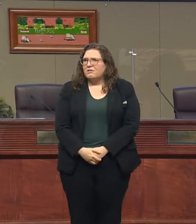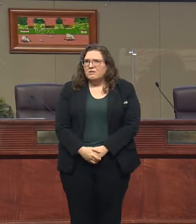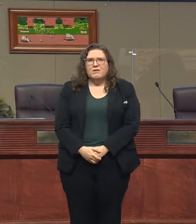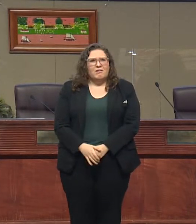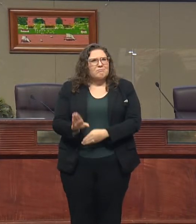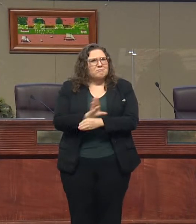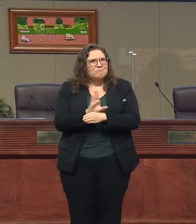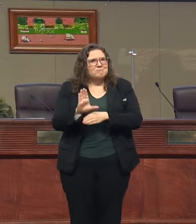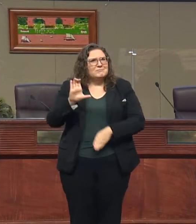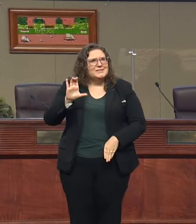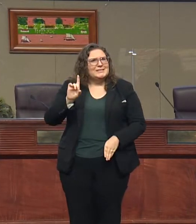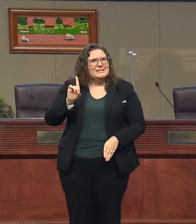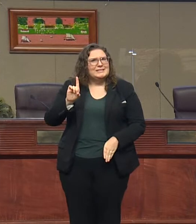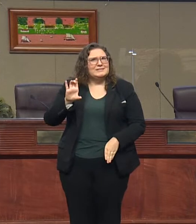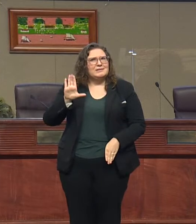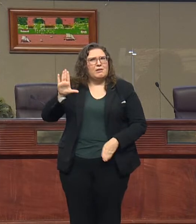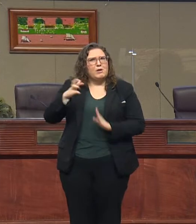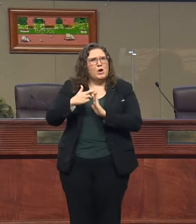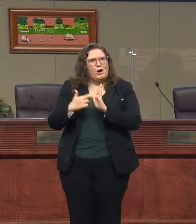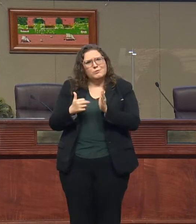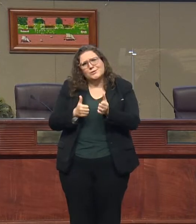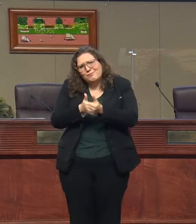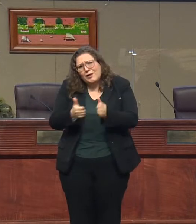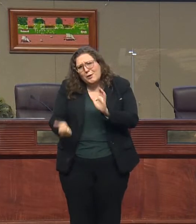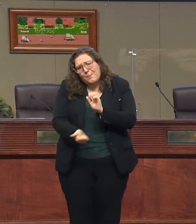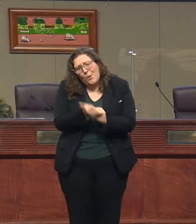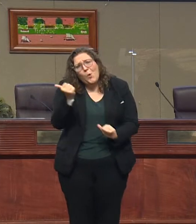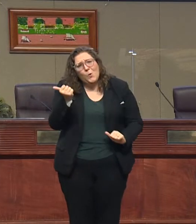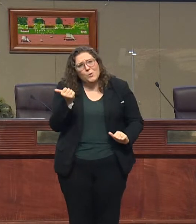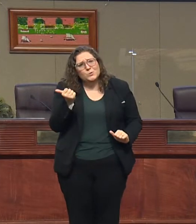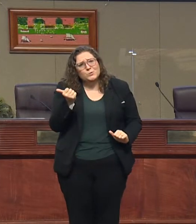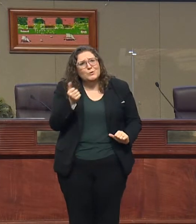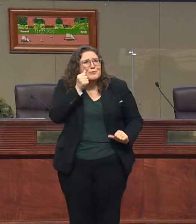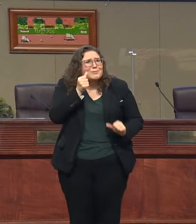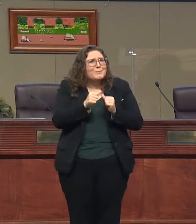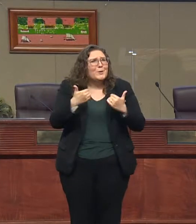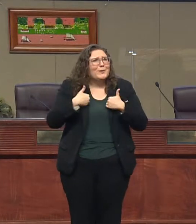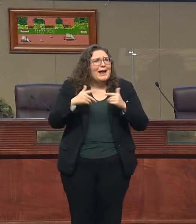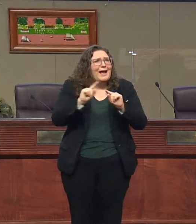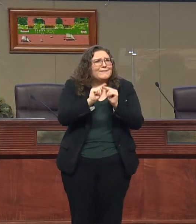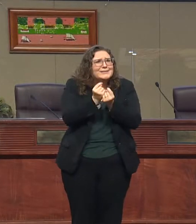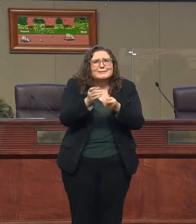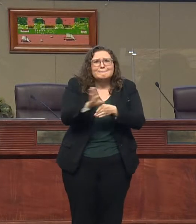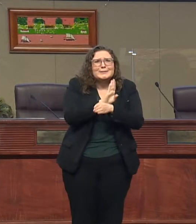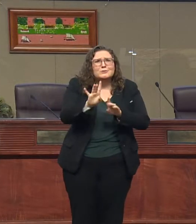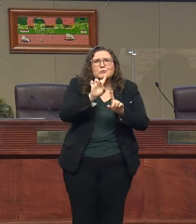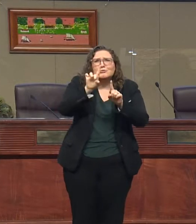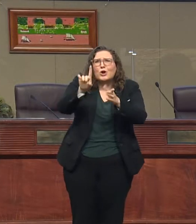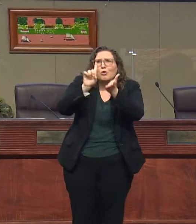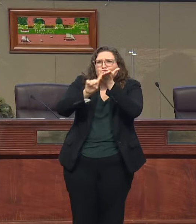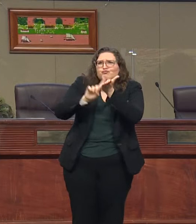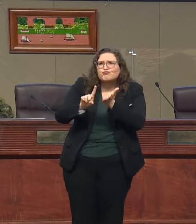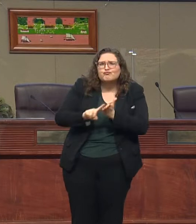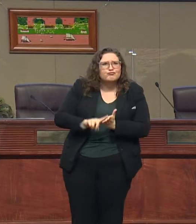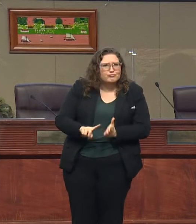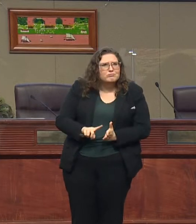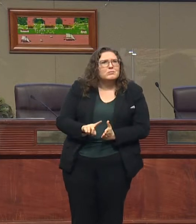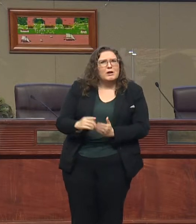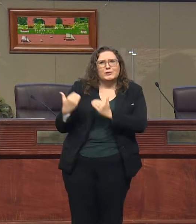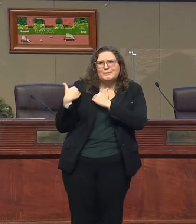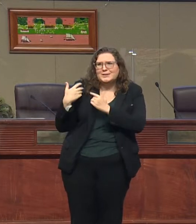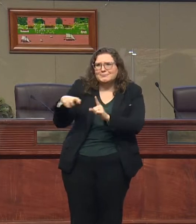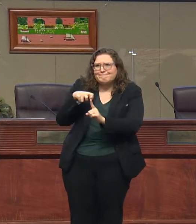the CDC guidelines. Again, through our compliance team efforts, 99% compliance is what we're seeing